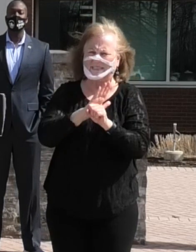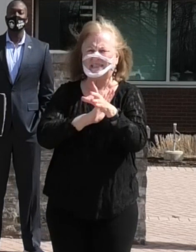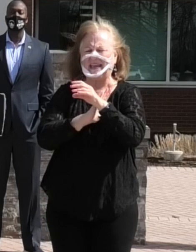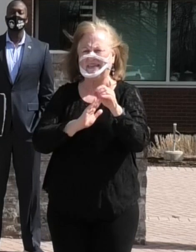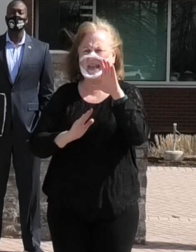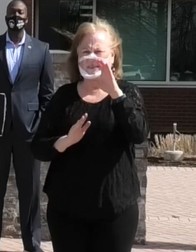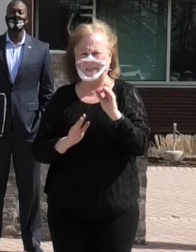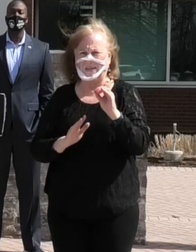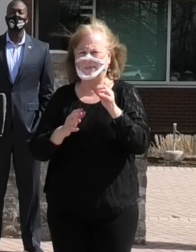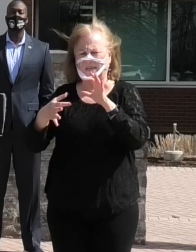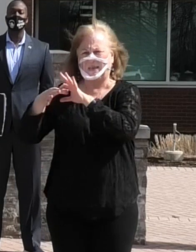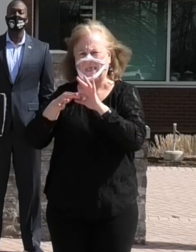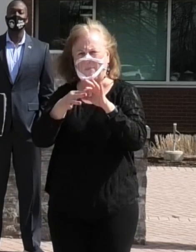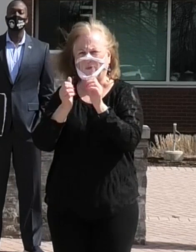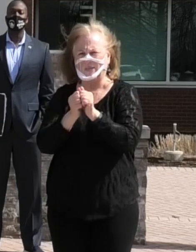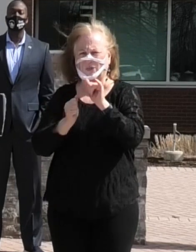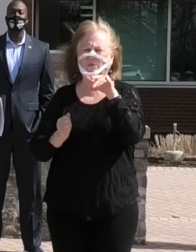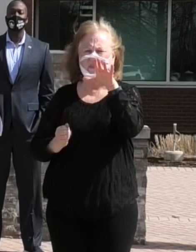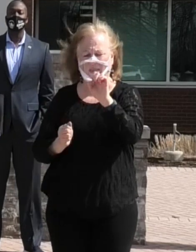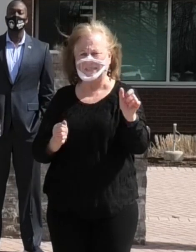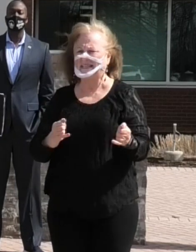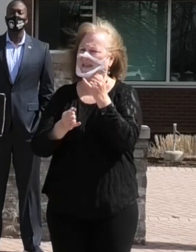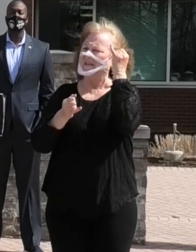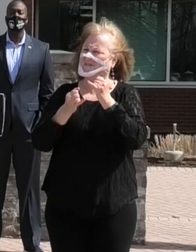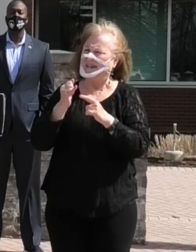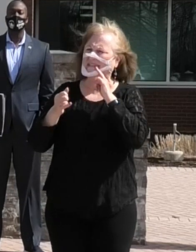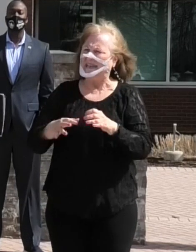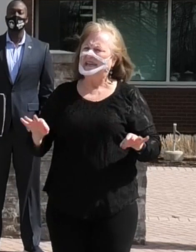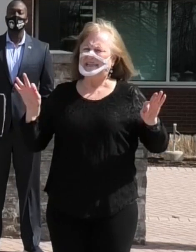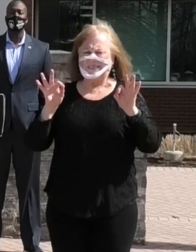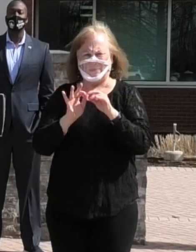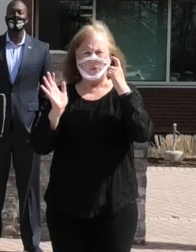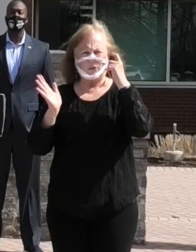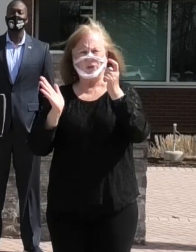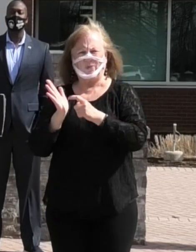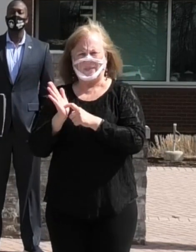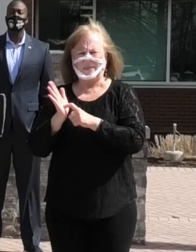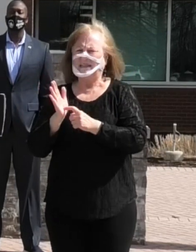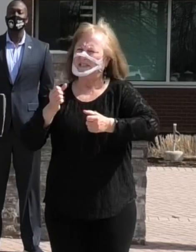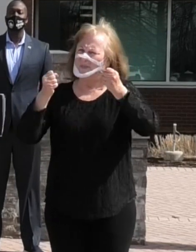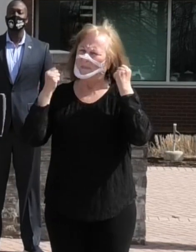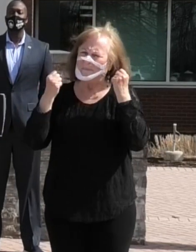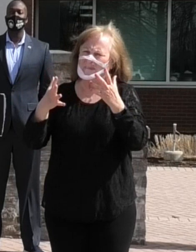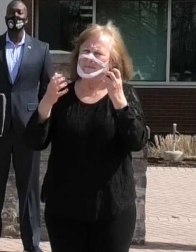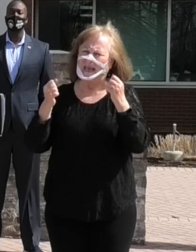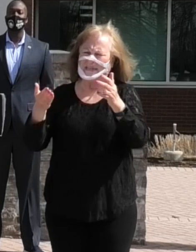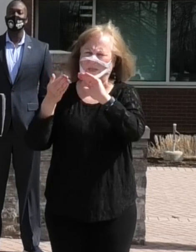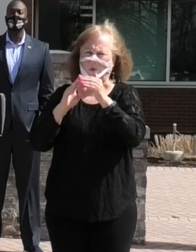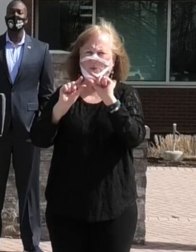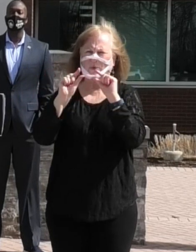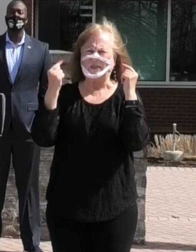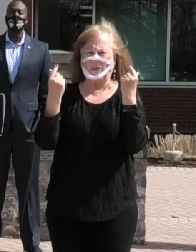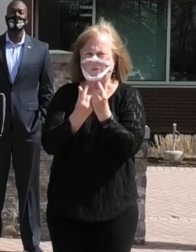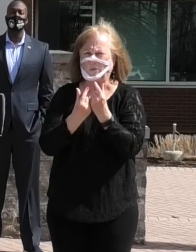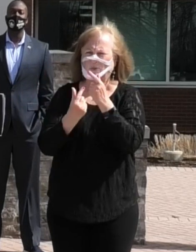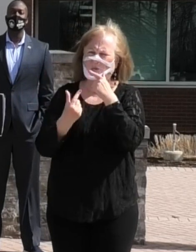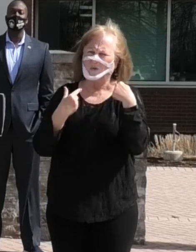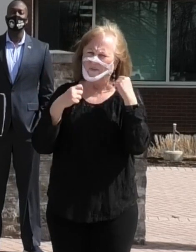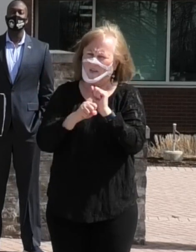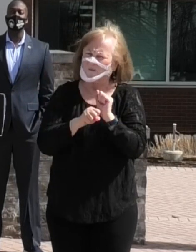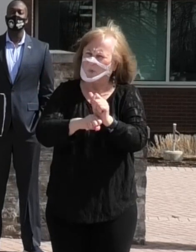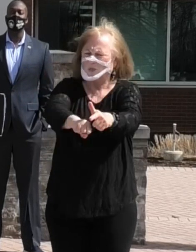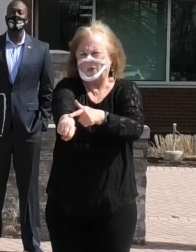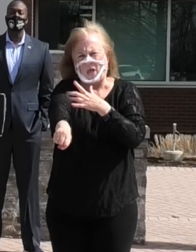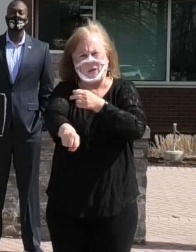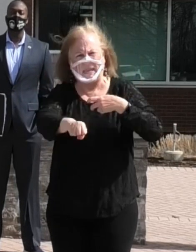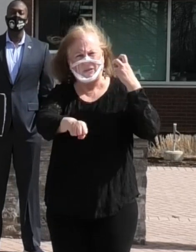county collaboration with ICE. Finally, it's important to acknowledge the many community groups who have worked long